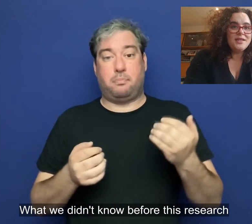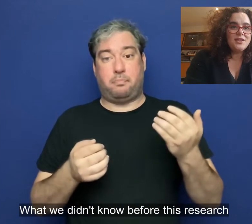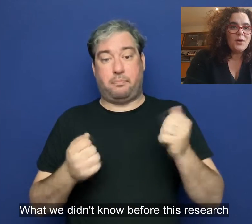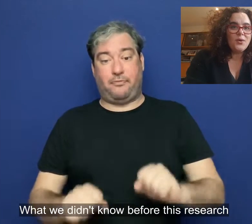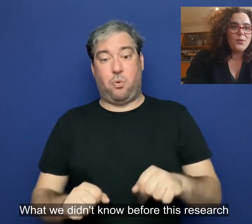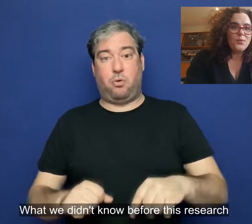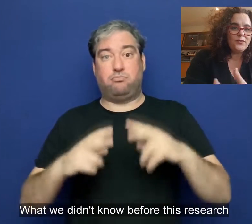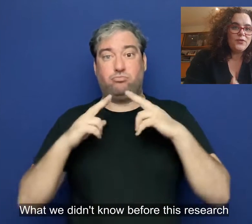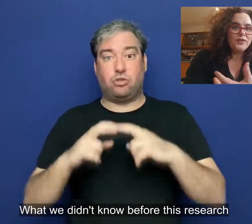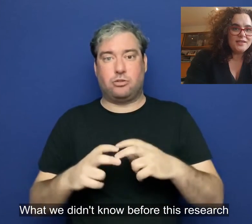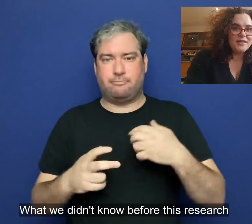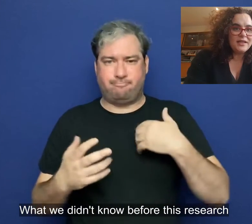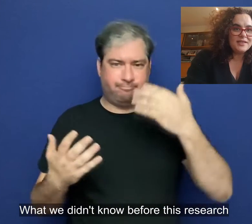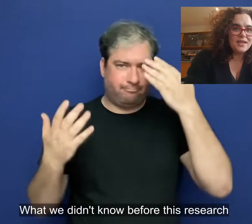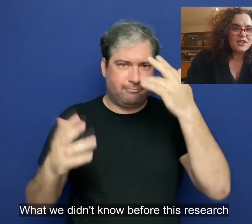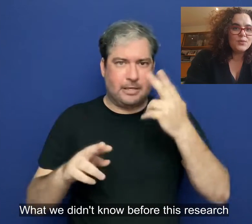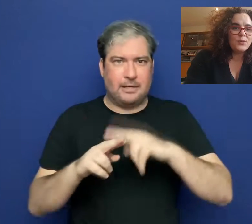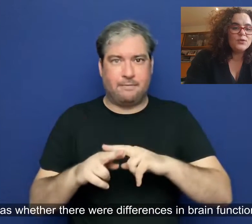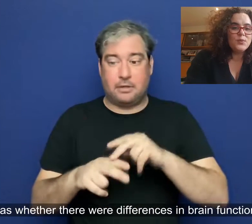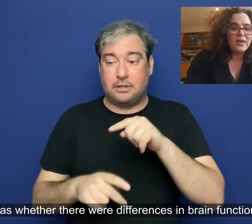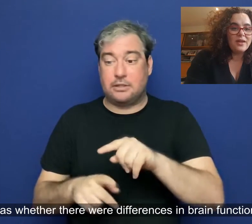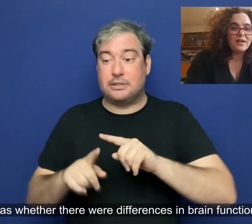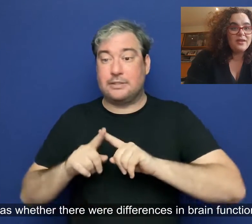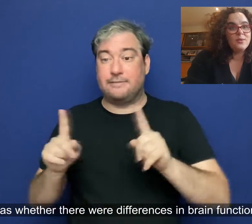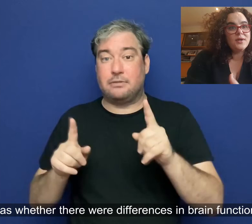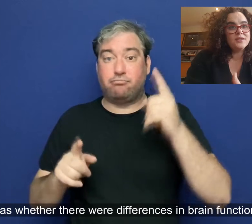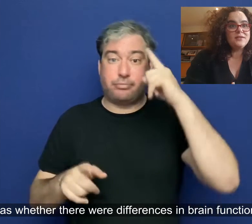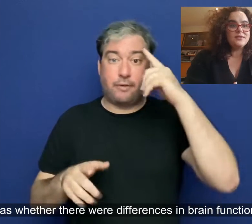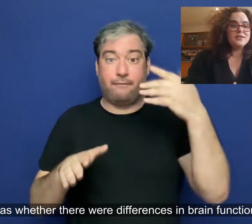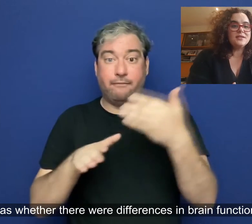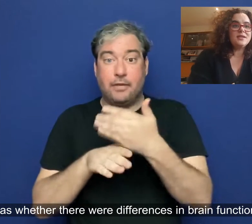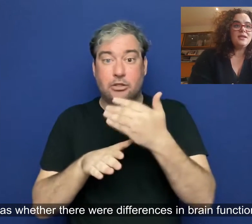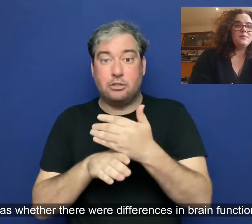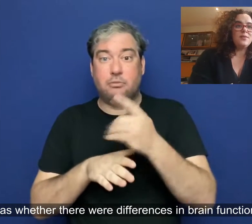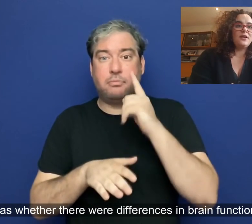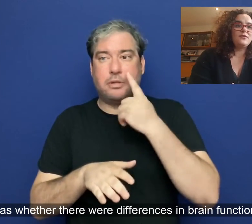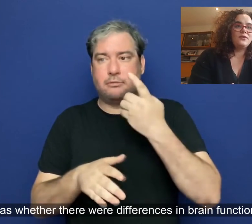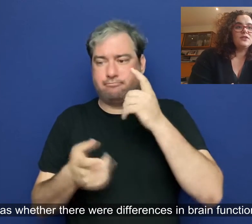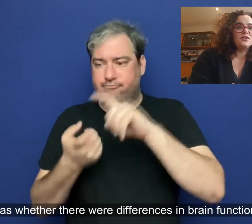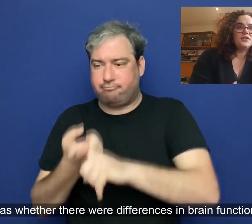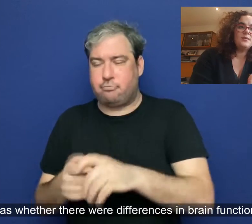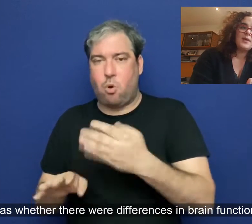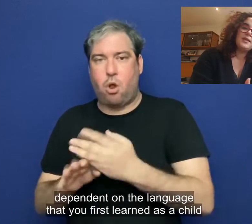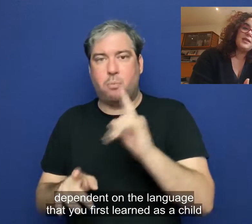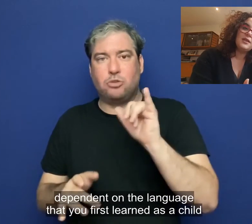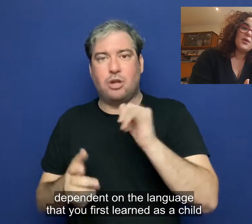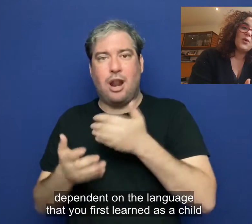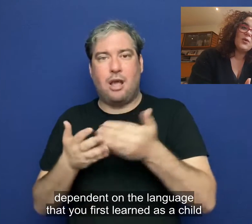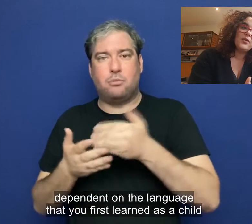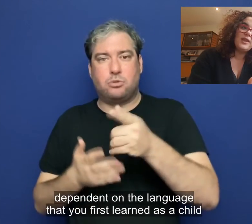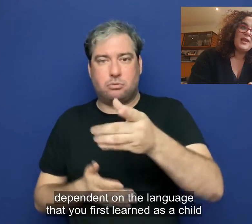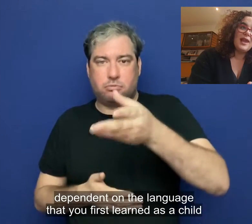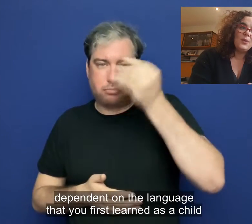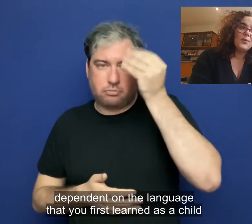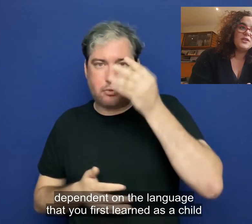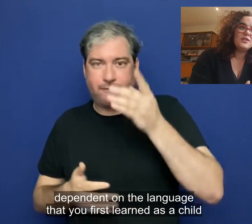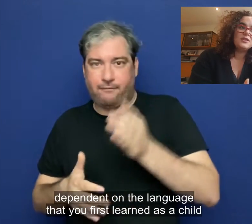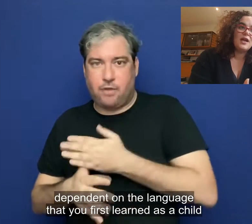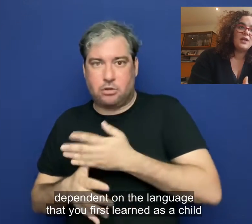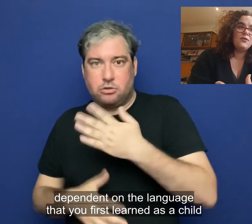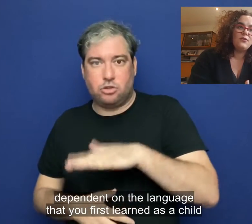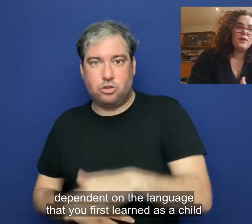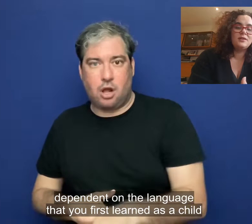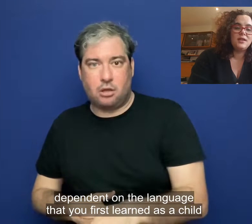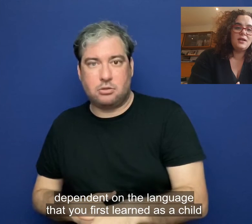What we didn't know before this research was whether there were differences in brain function depending on the